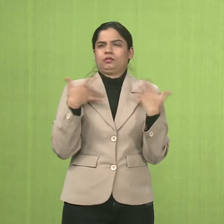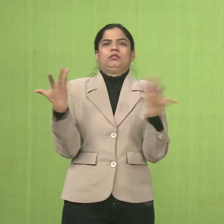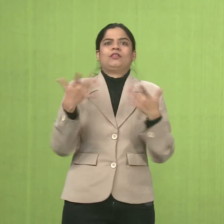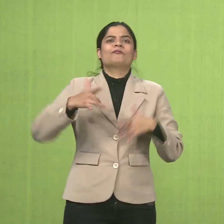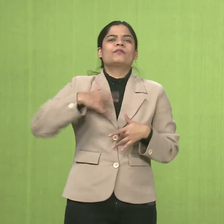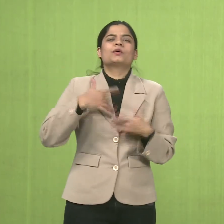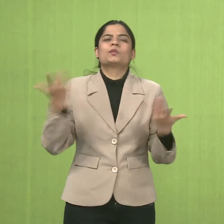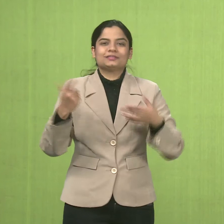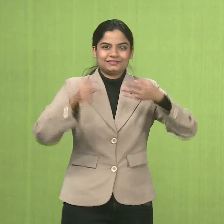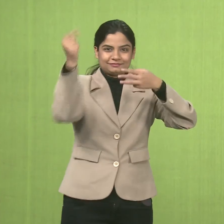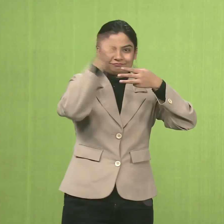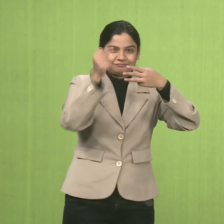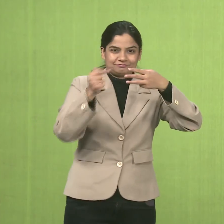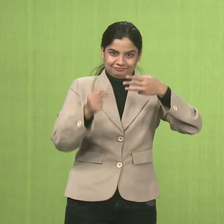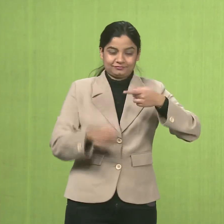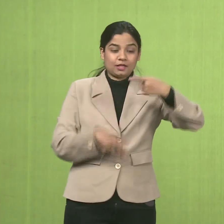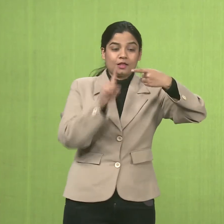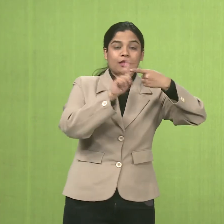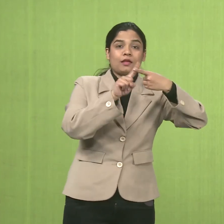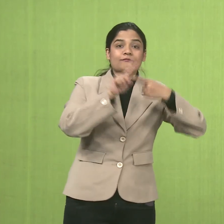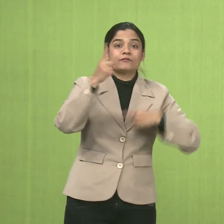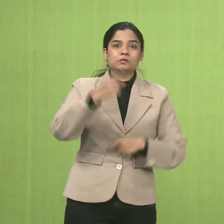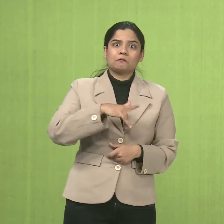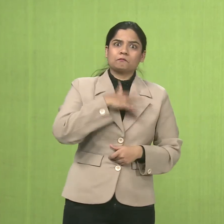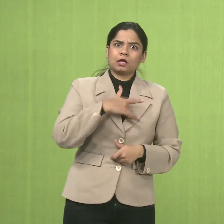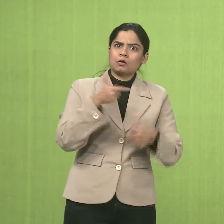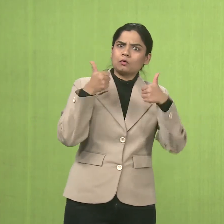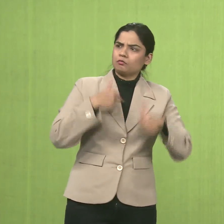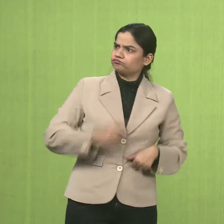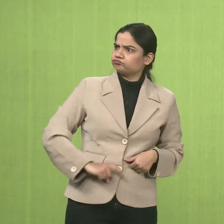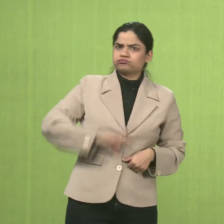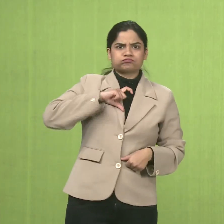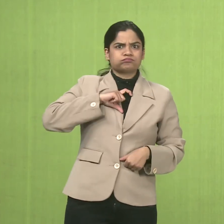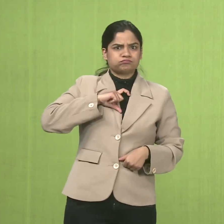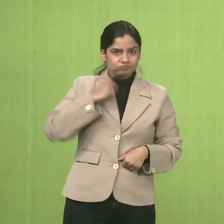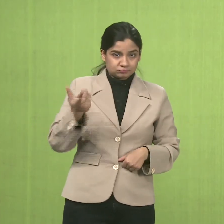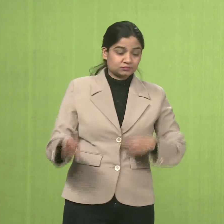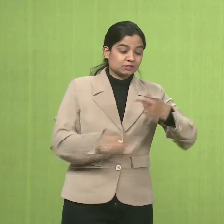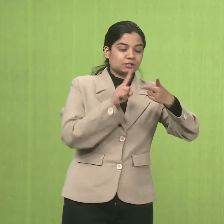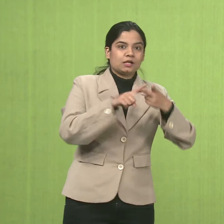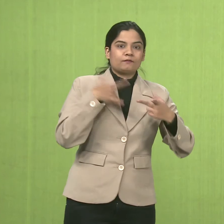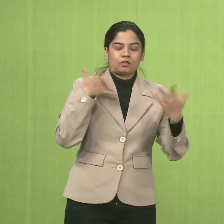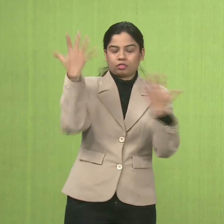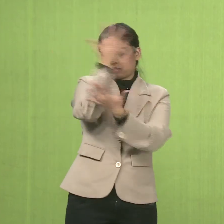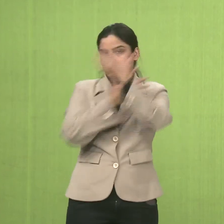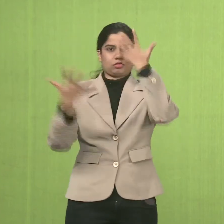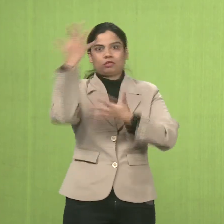changes. What are their feelings at that time? First was good and confident. Second was conscious and